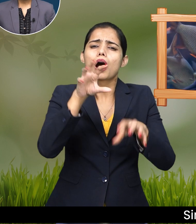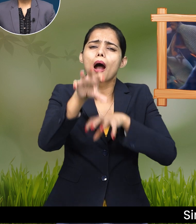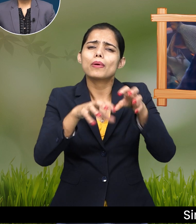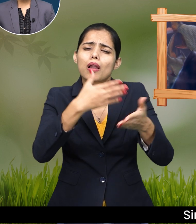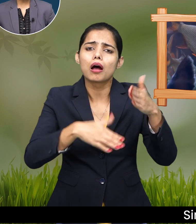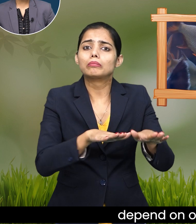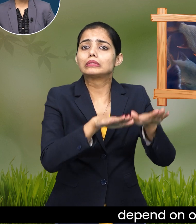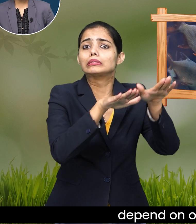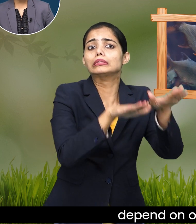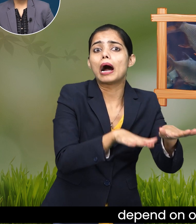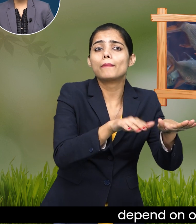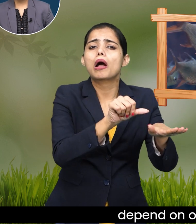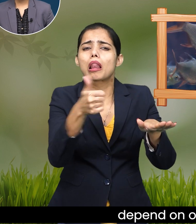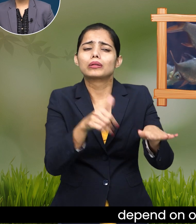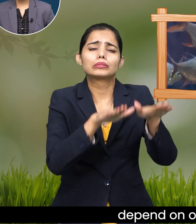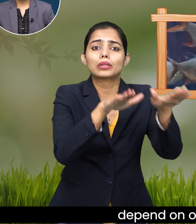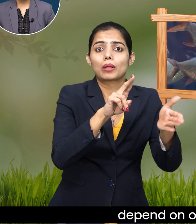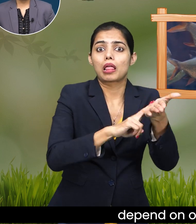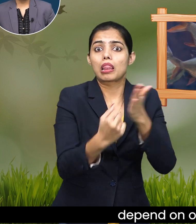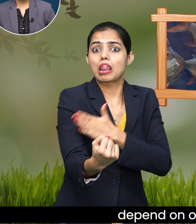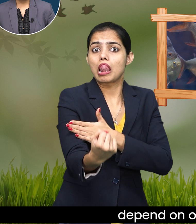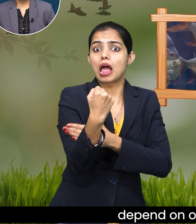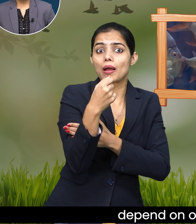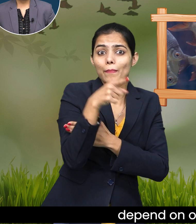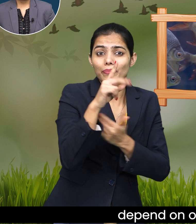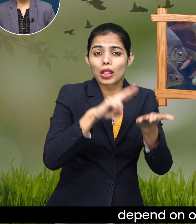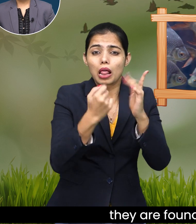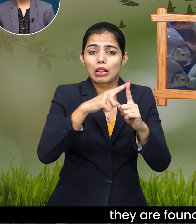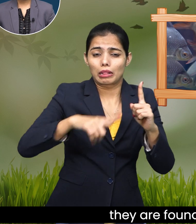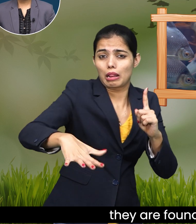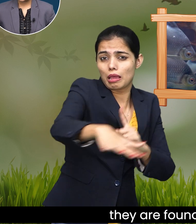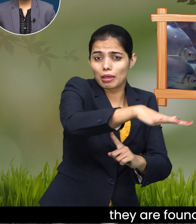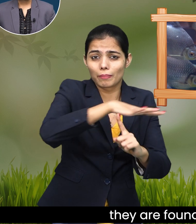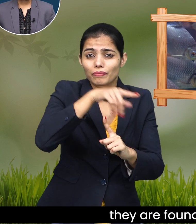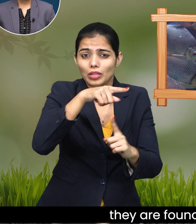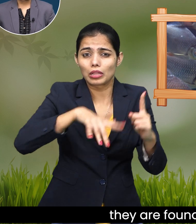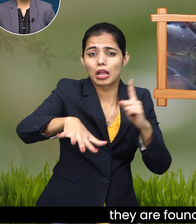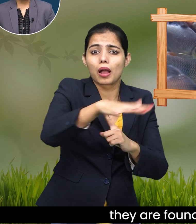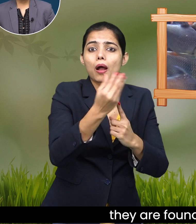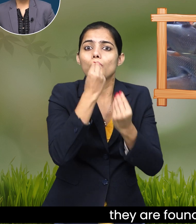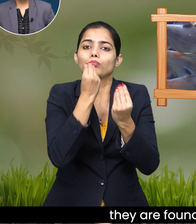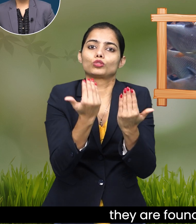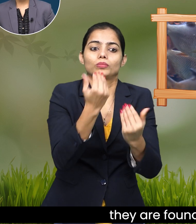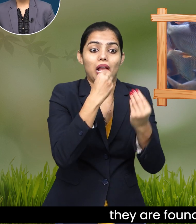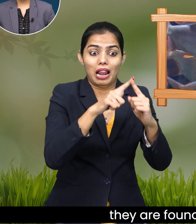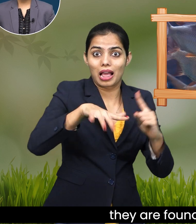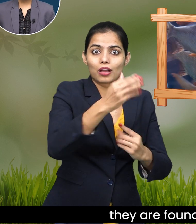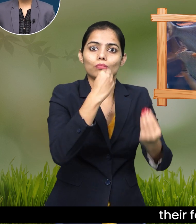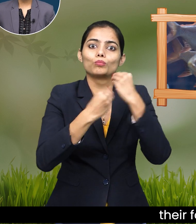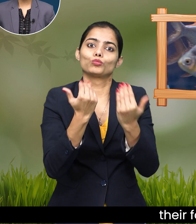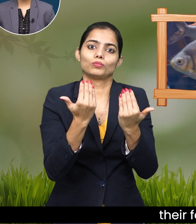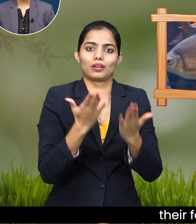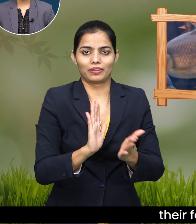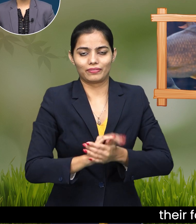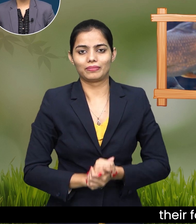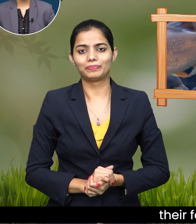Since animals depend on others for their nutrition, they are found in environments where